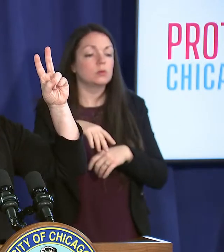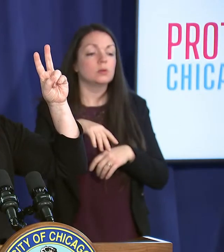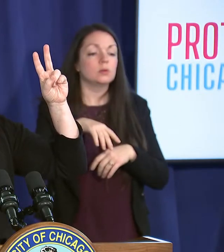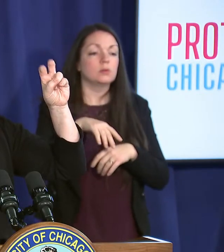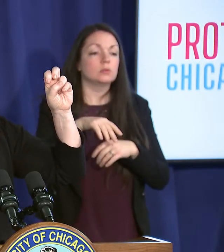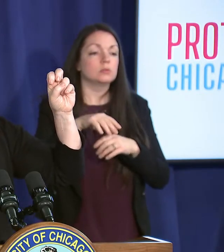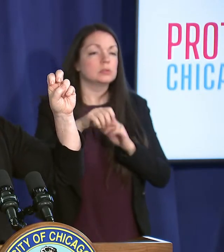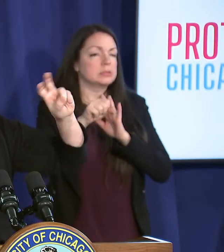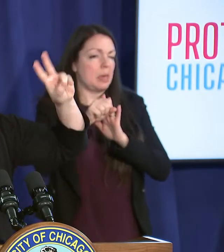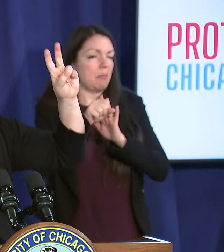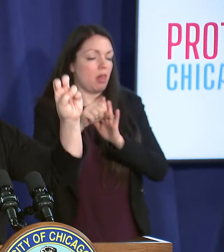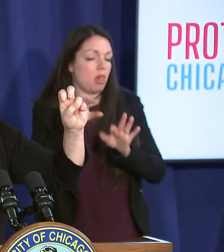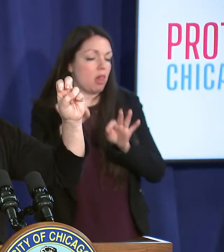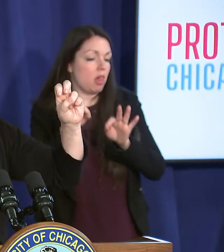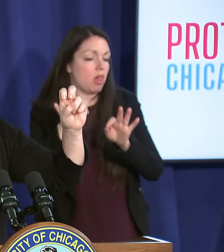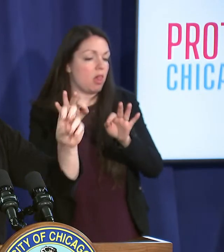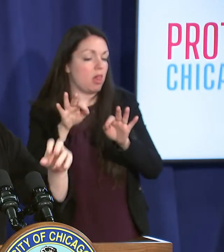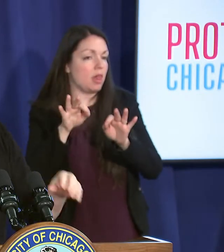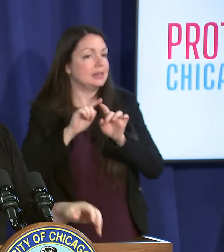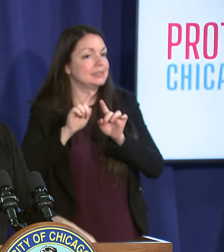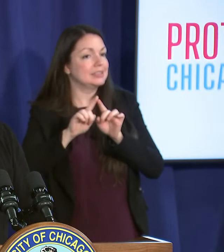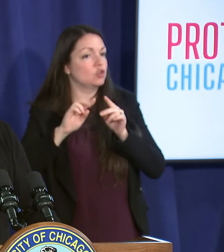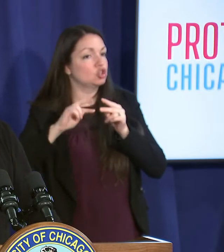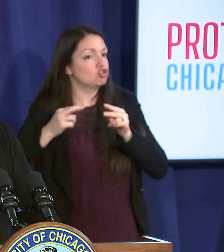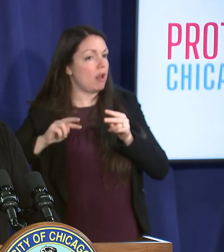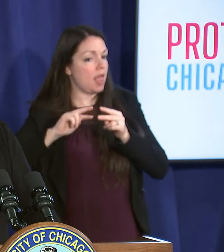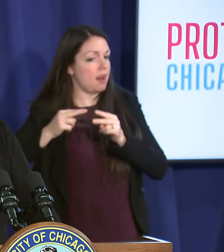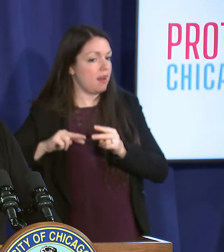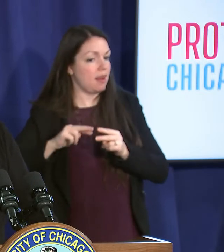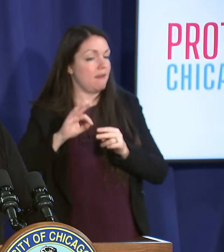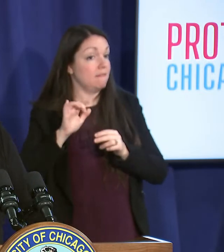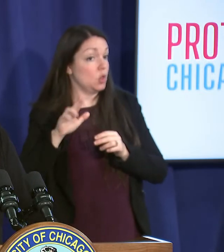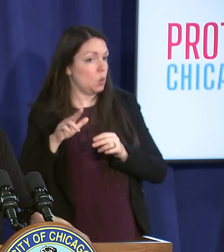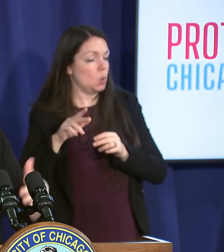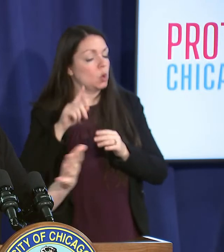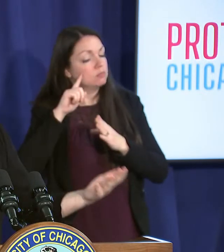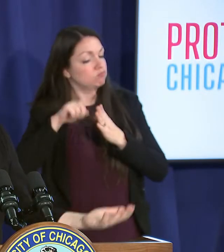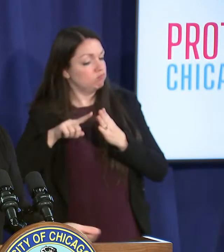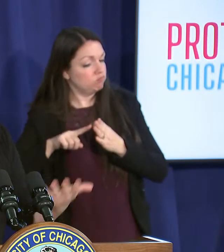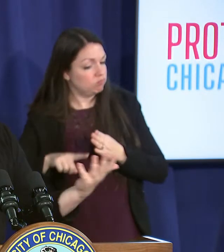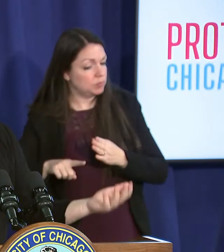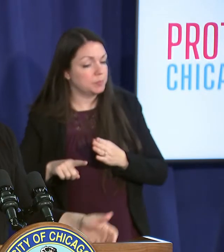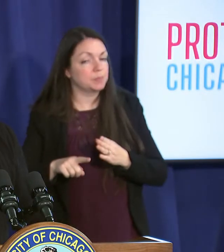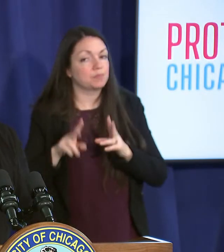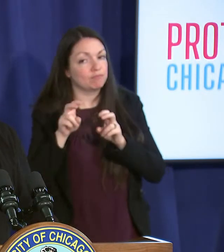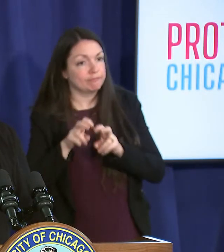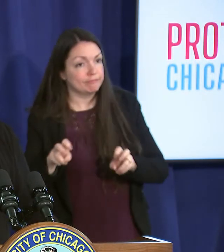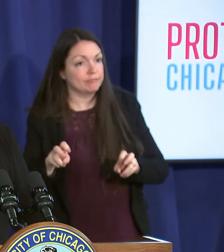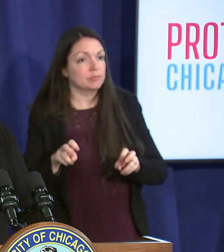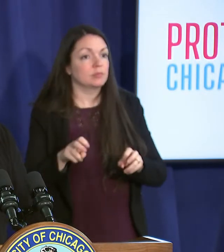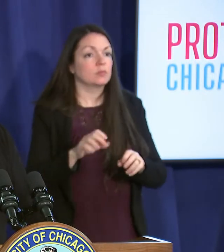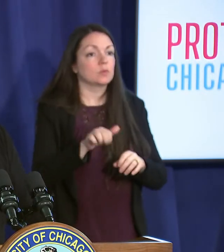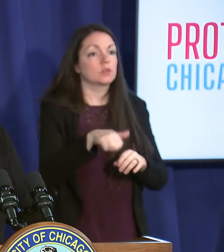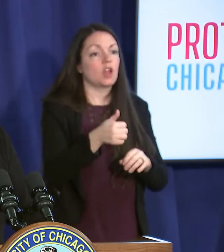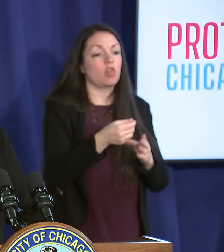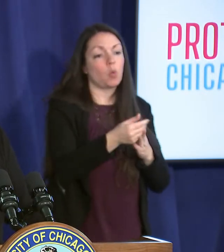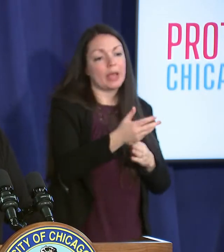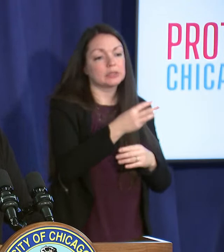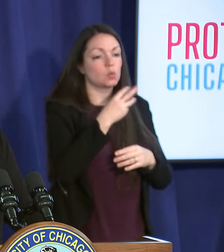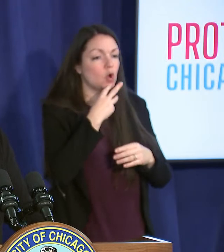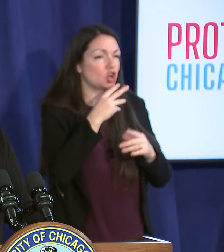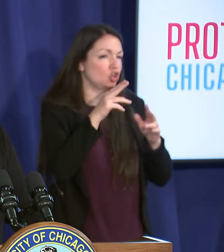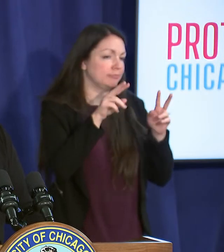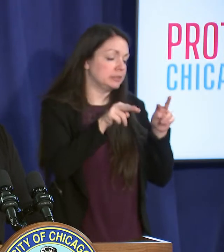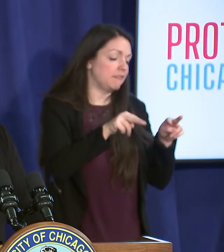look for we don't call them variants, but the strains of flu behind the scene. And then there's other wastewater and other surveillance that we're working on building